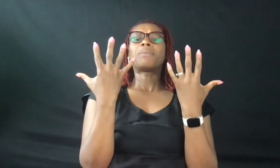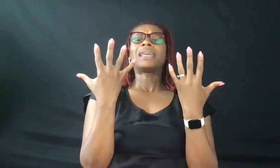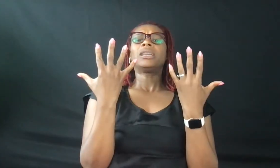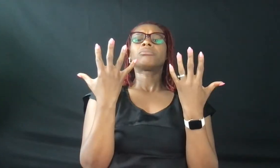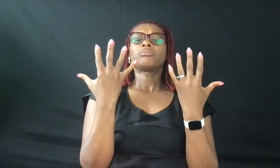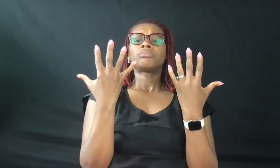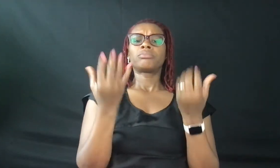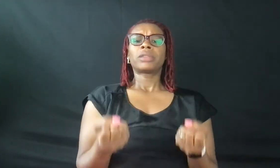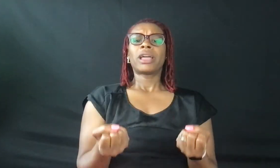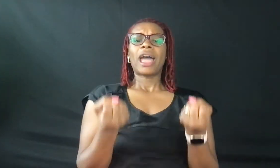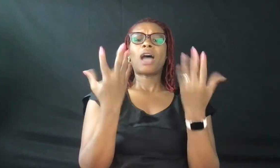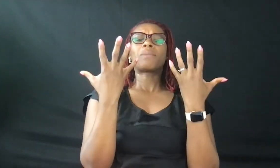many